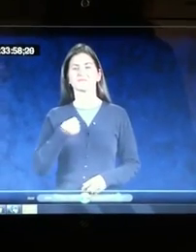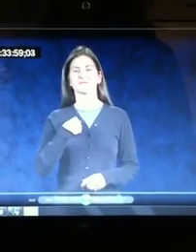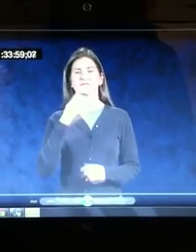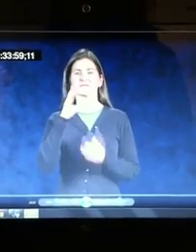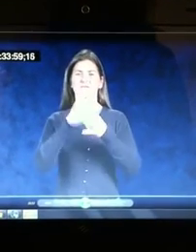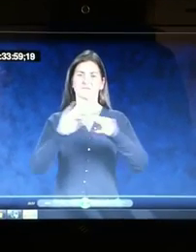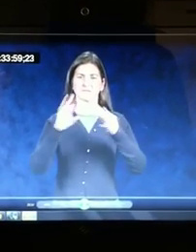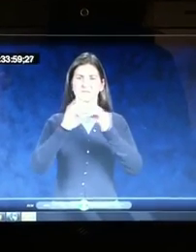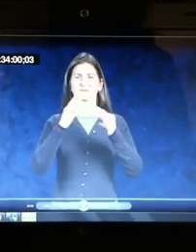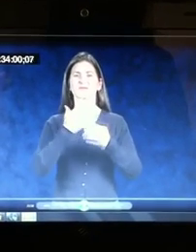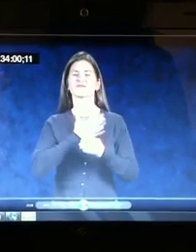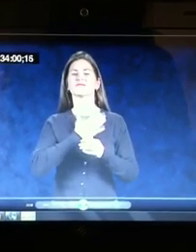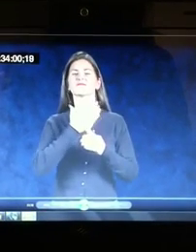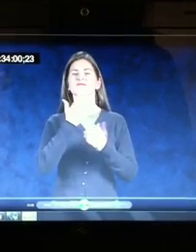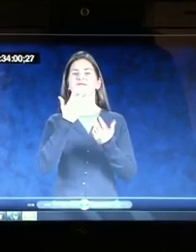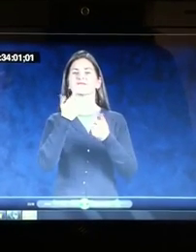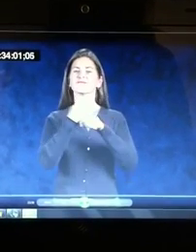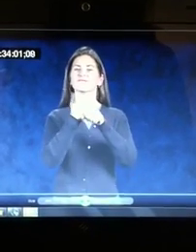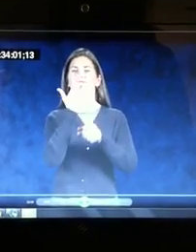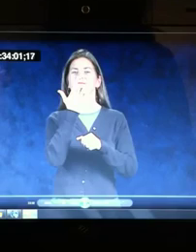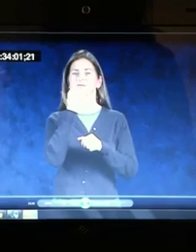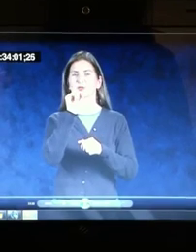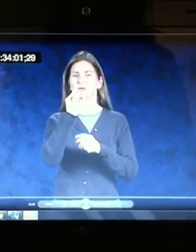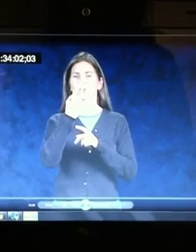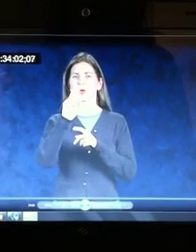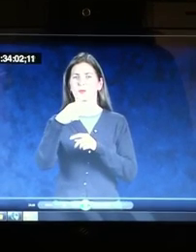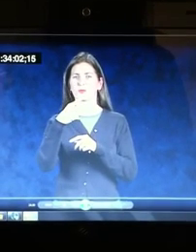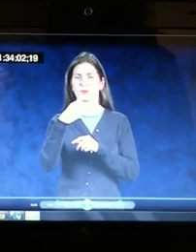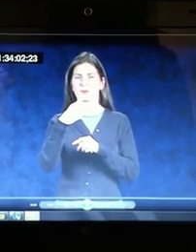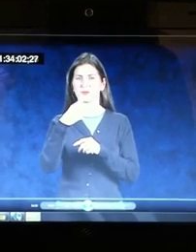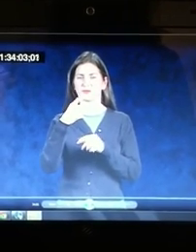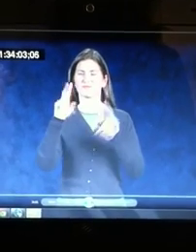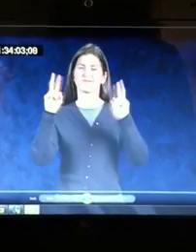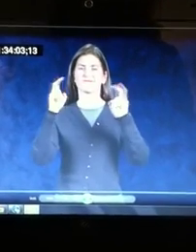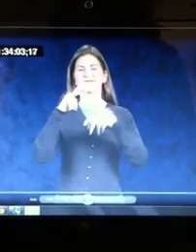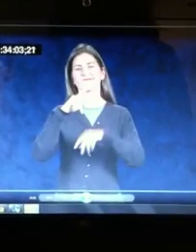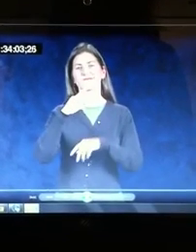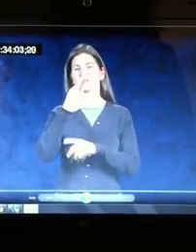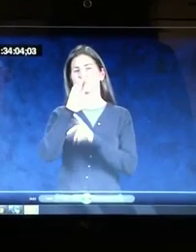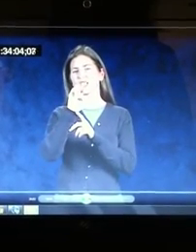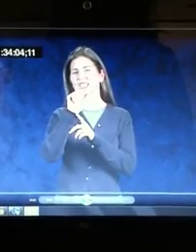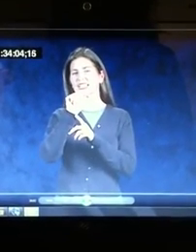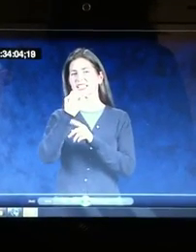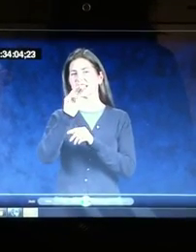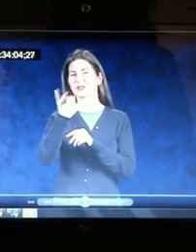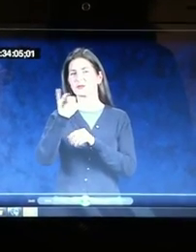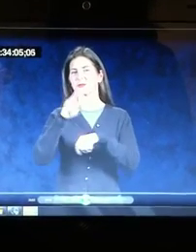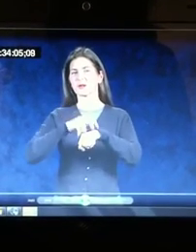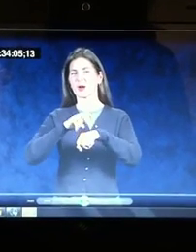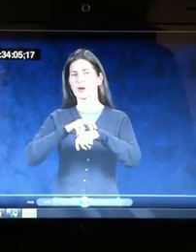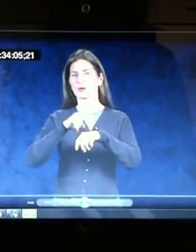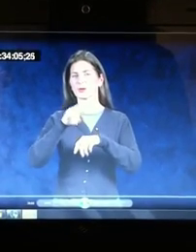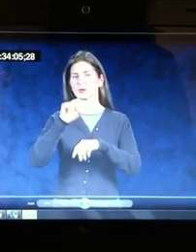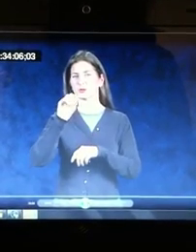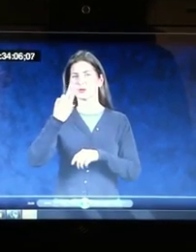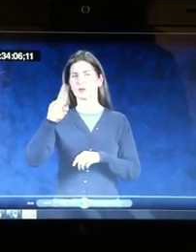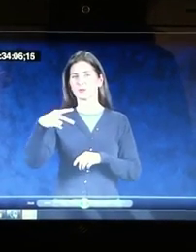Hello, my name is Anne Marie Bayer. Today I'm going to tell you guys how to make my favorite soup. The soup is called